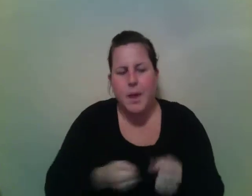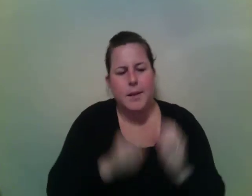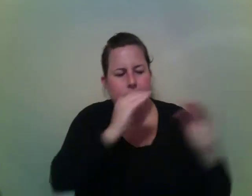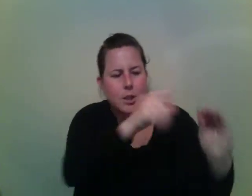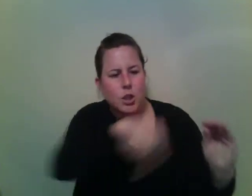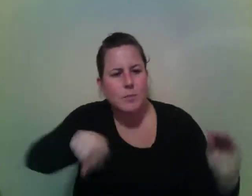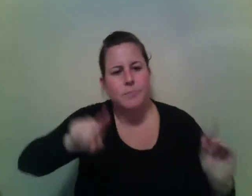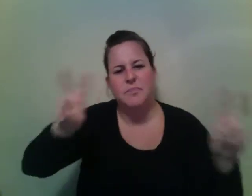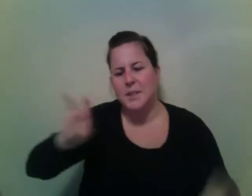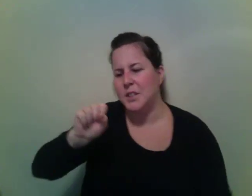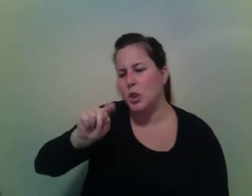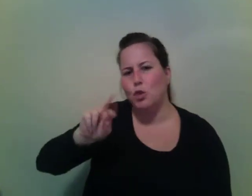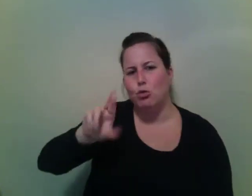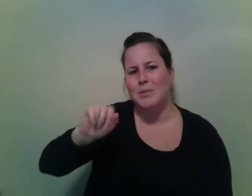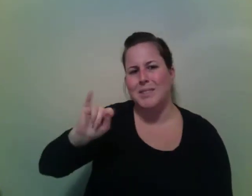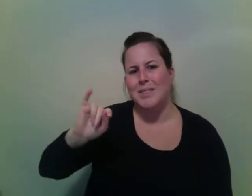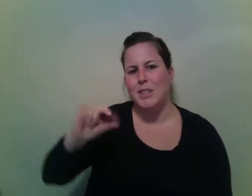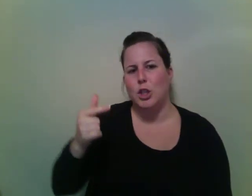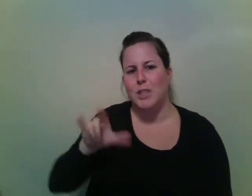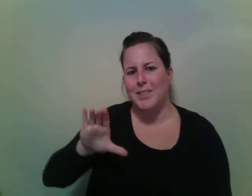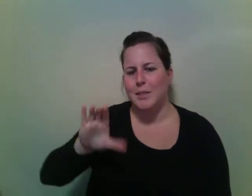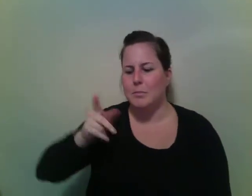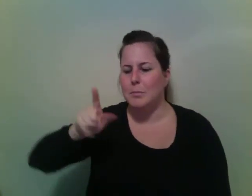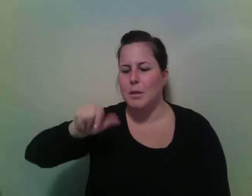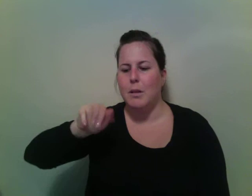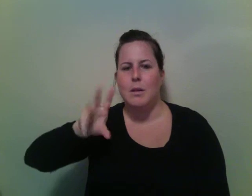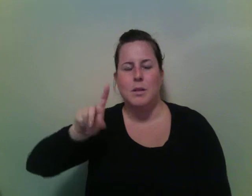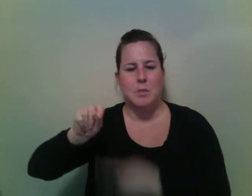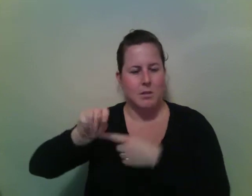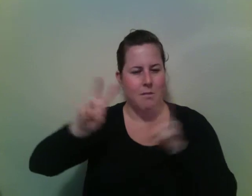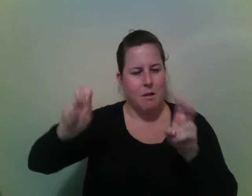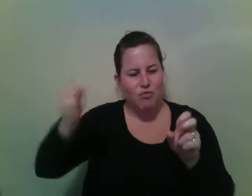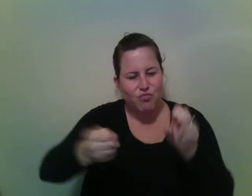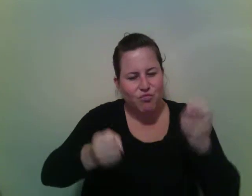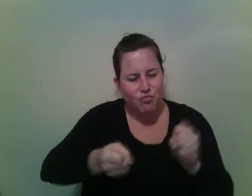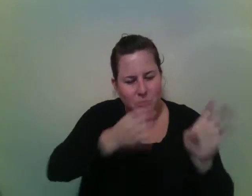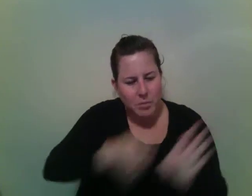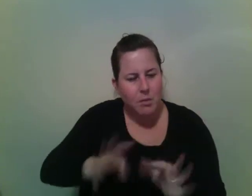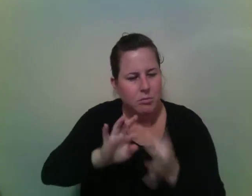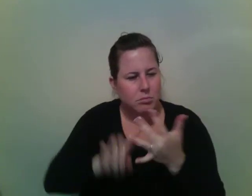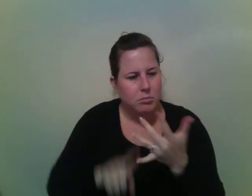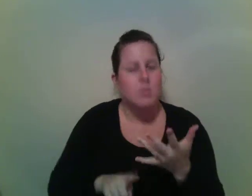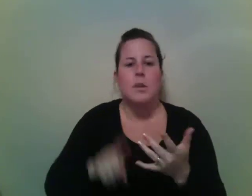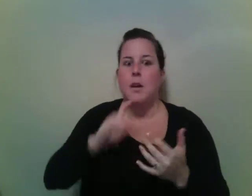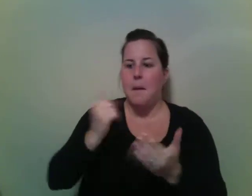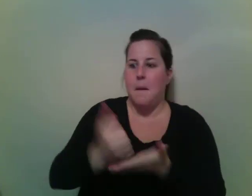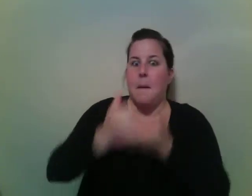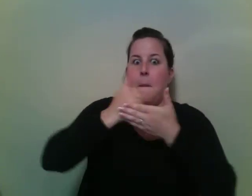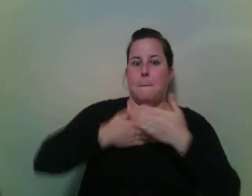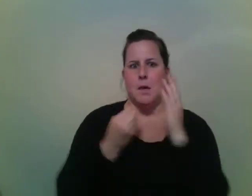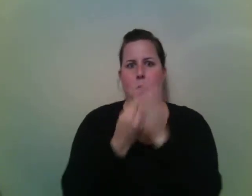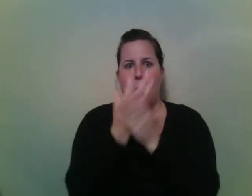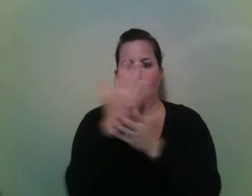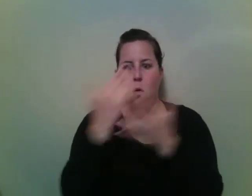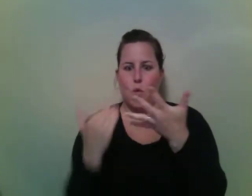placement has not only helped me grow as a leader or rank up in the company, but it's also